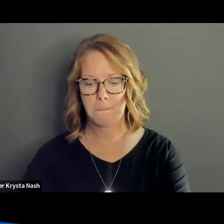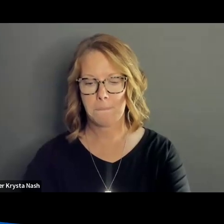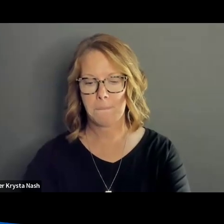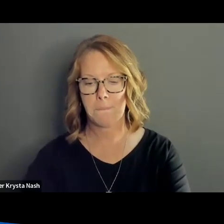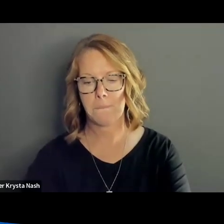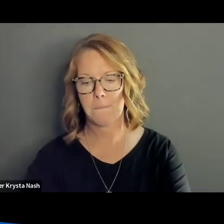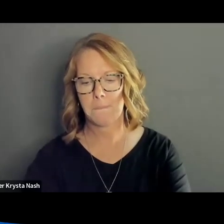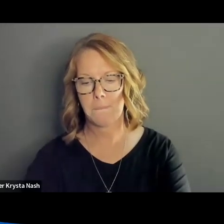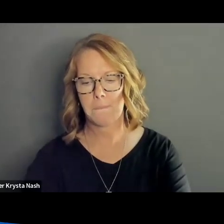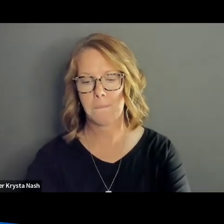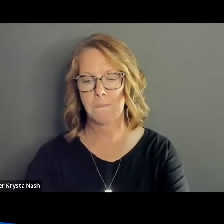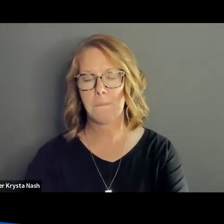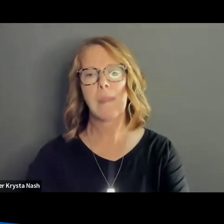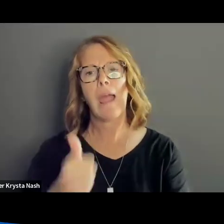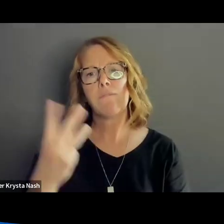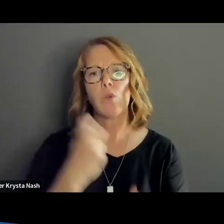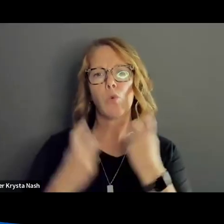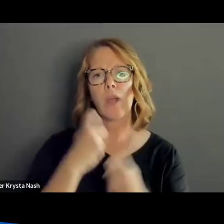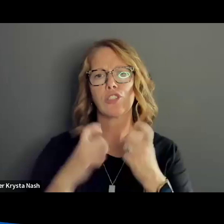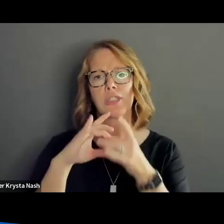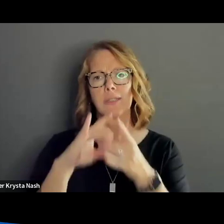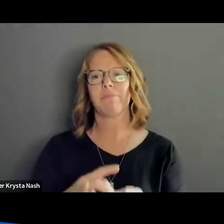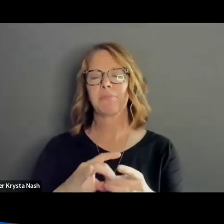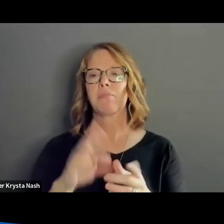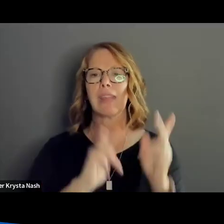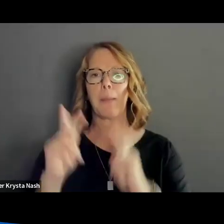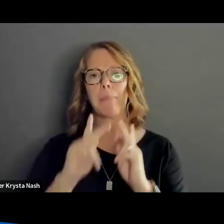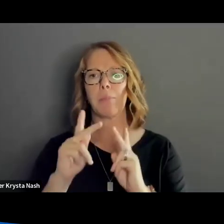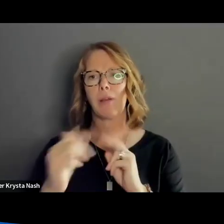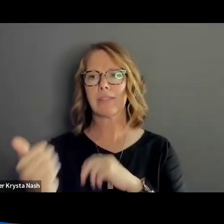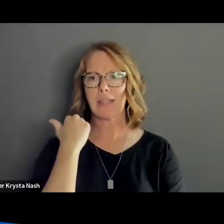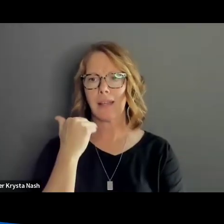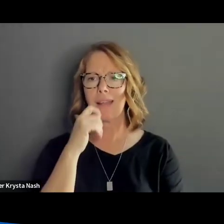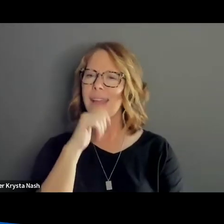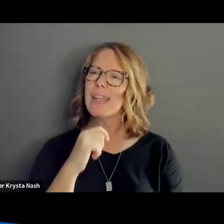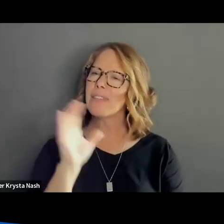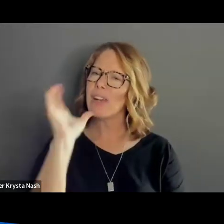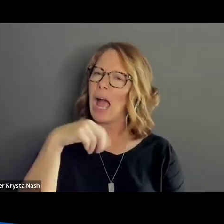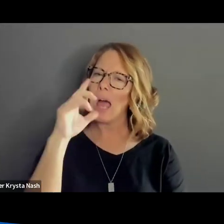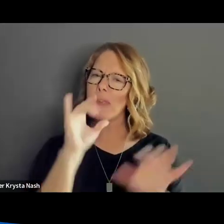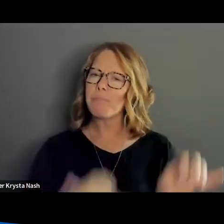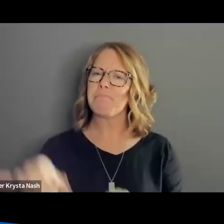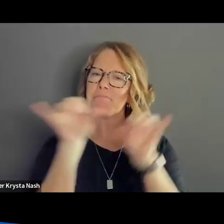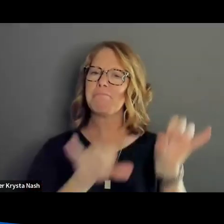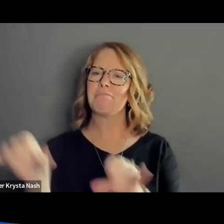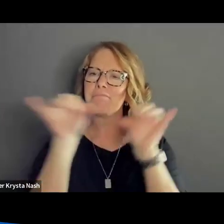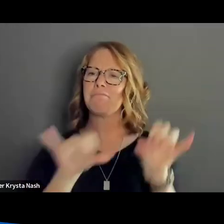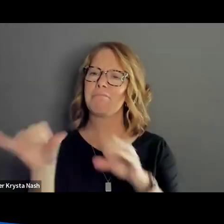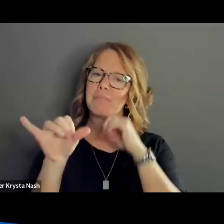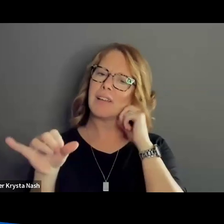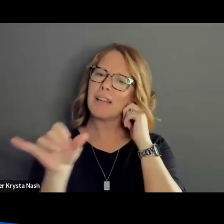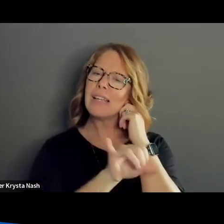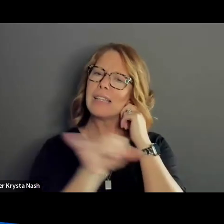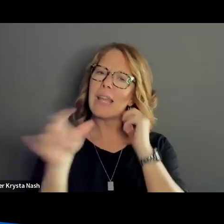There's been a couple questions that people have written in, which is kind of odd that we get kind of the same question. It's completely different questions, but it was the